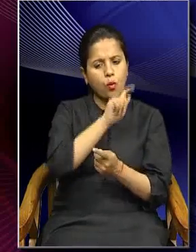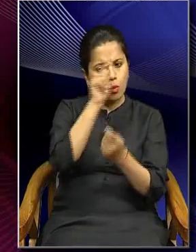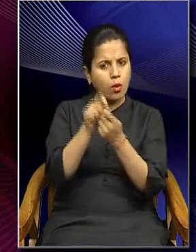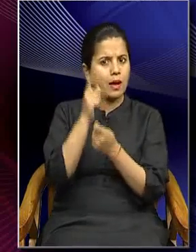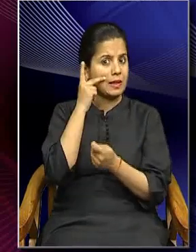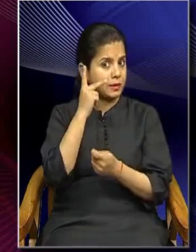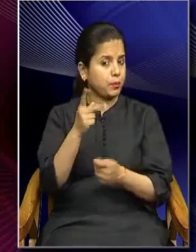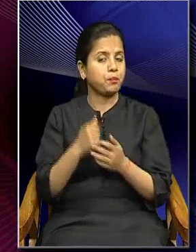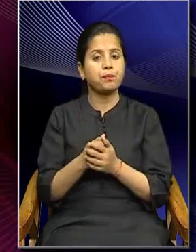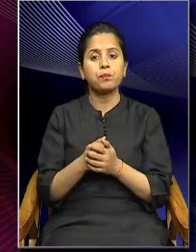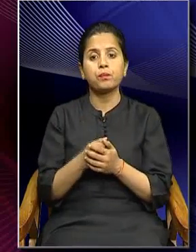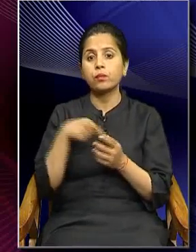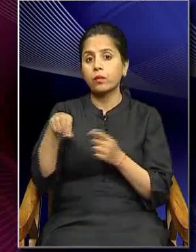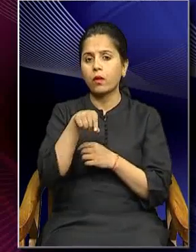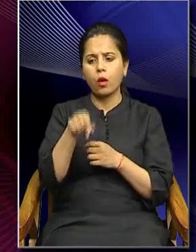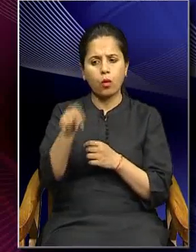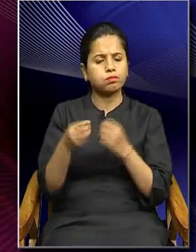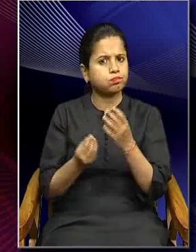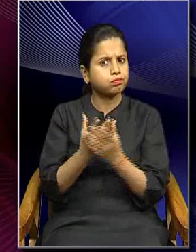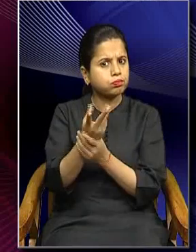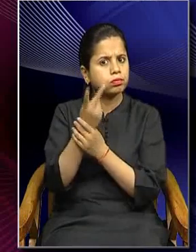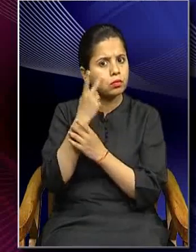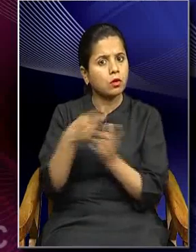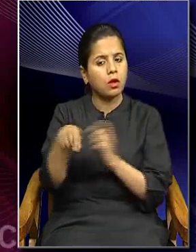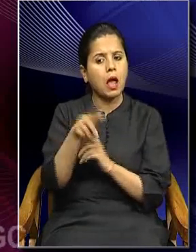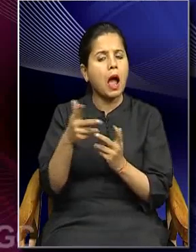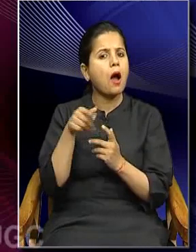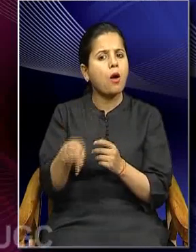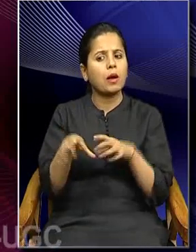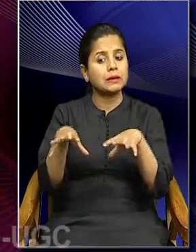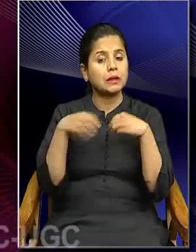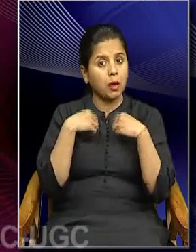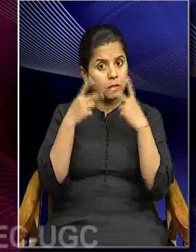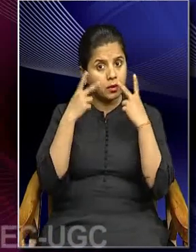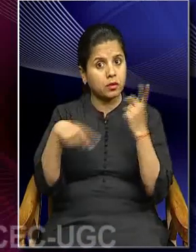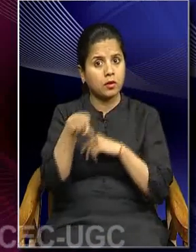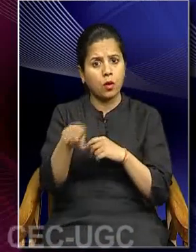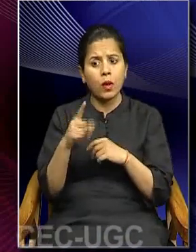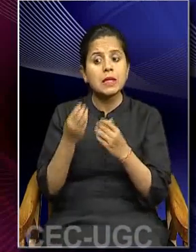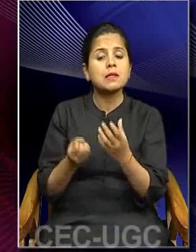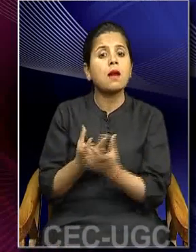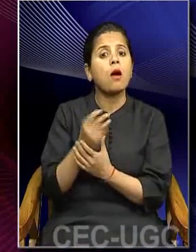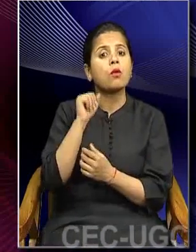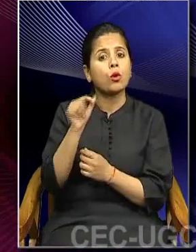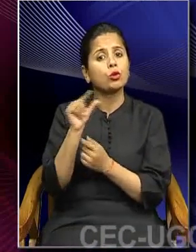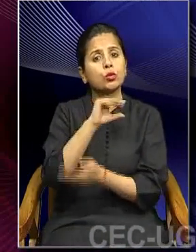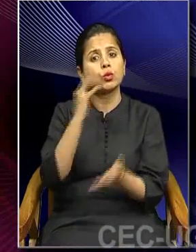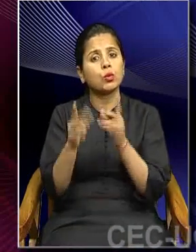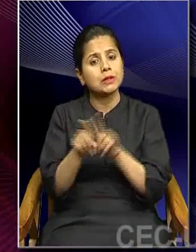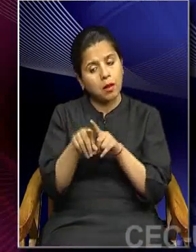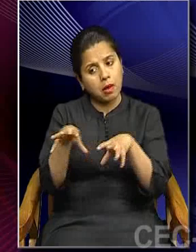The way the instantiating particular is perceived, the instantiated universal is also